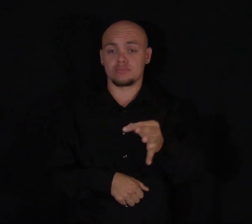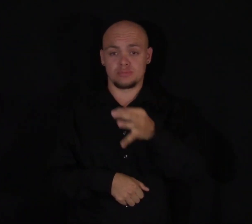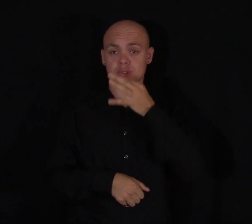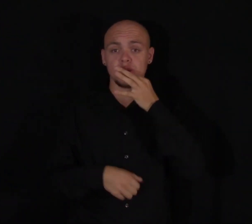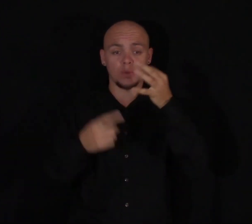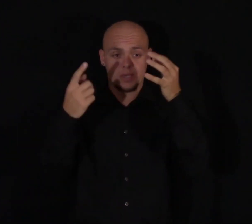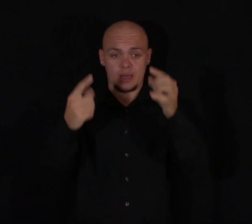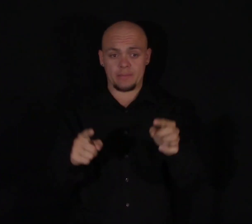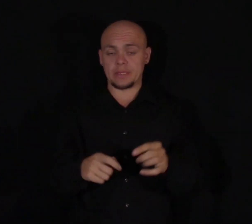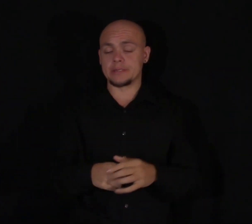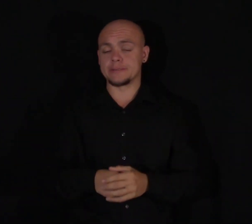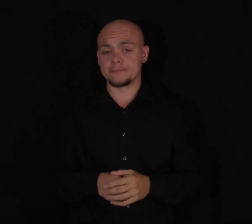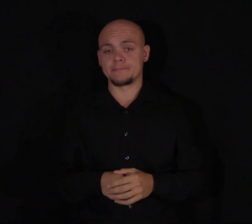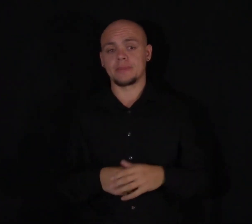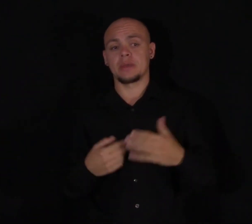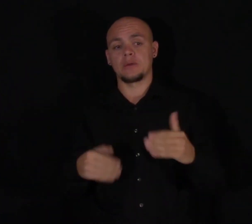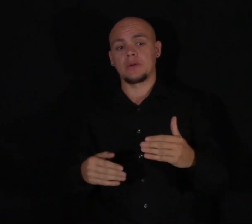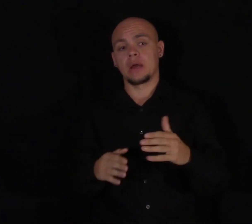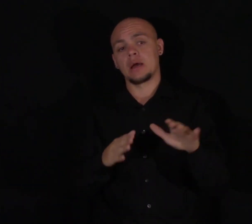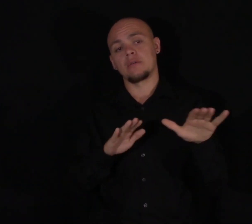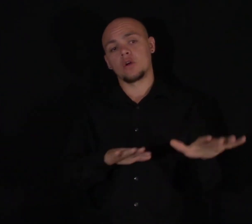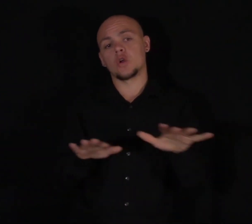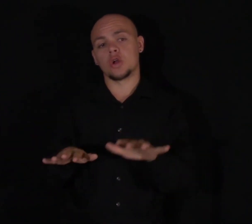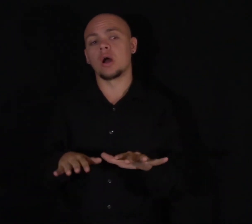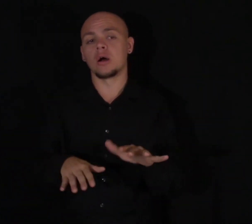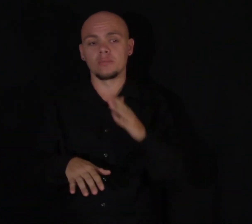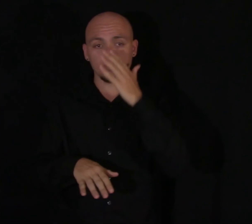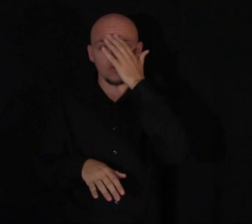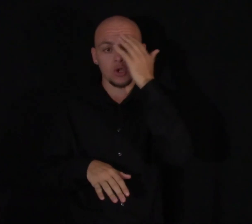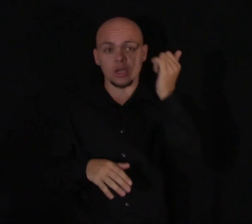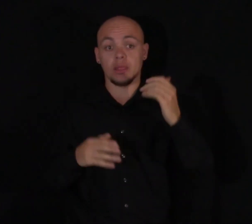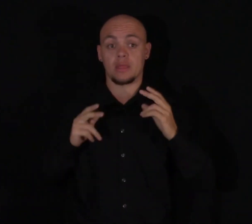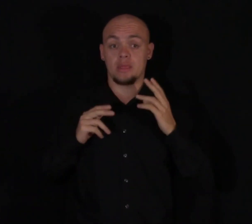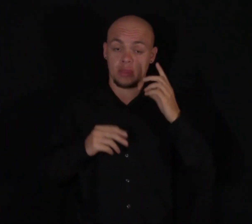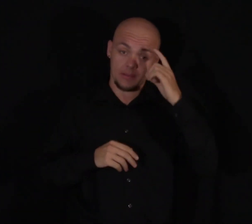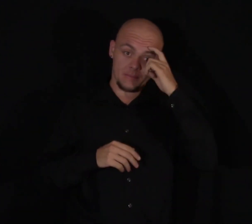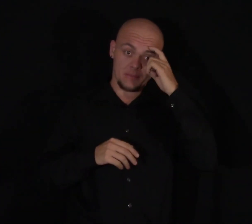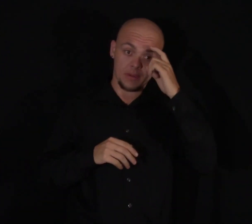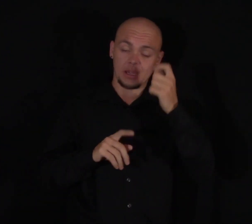of calm forgetfulness, of which the human mind is by its structure